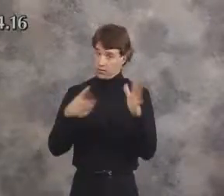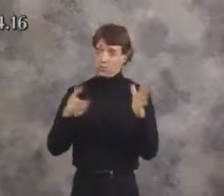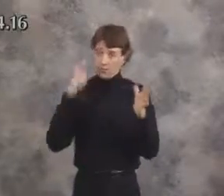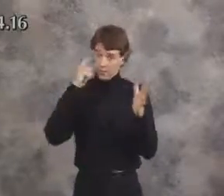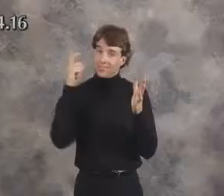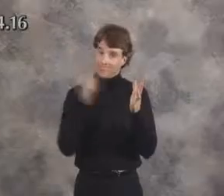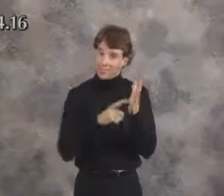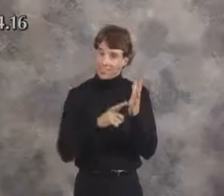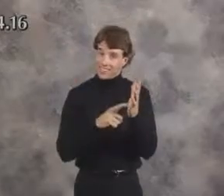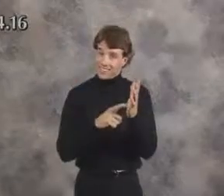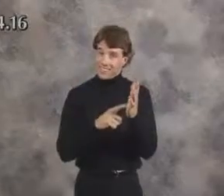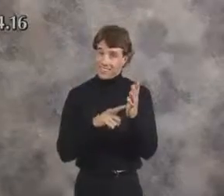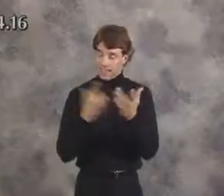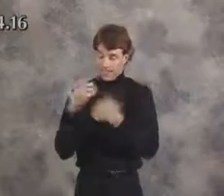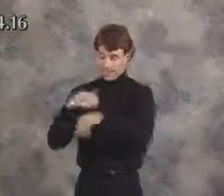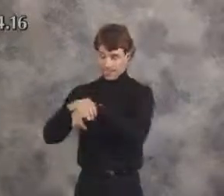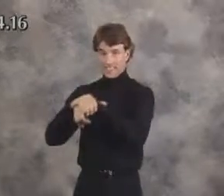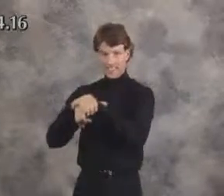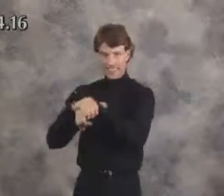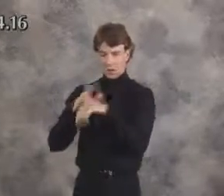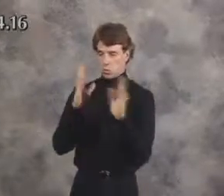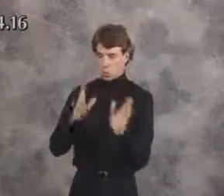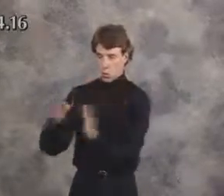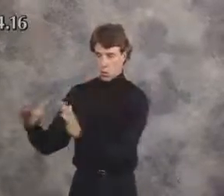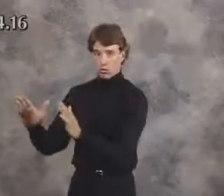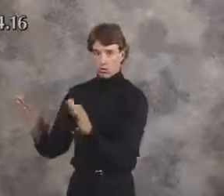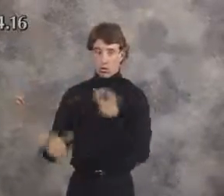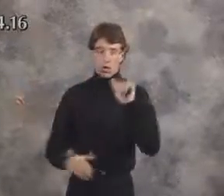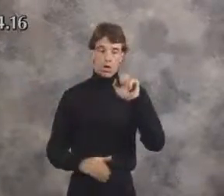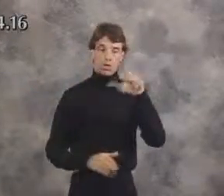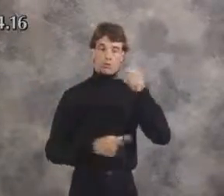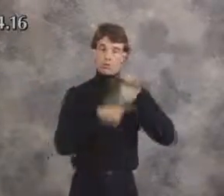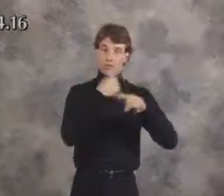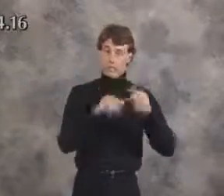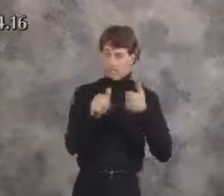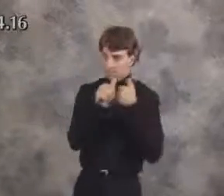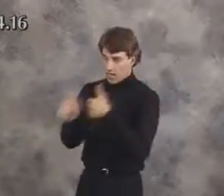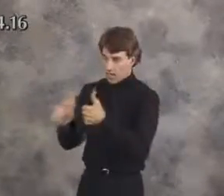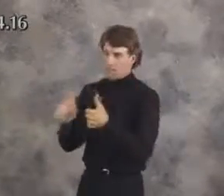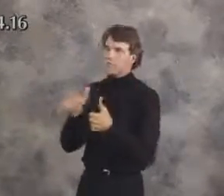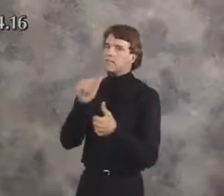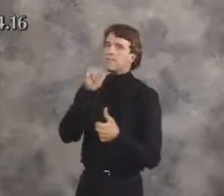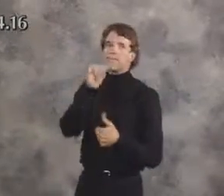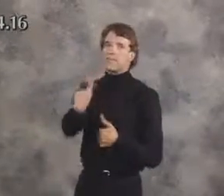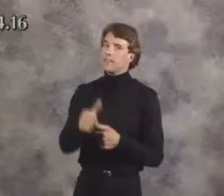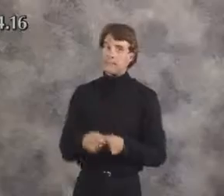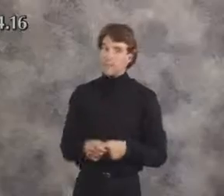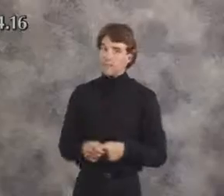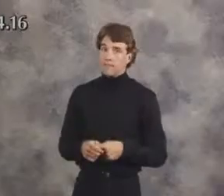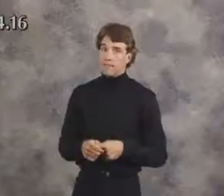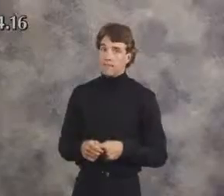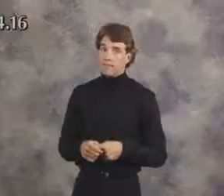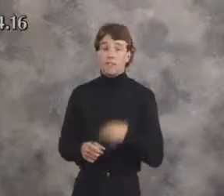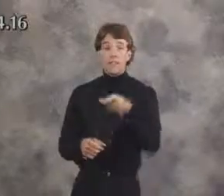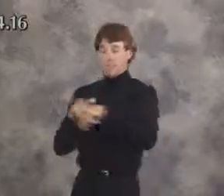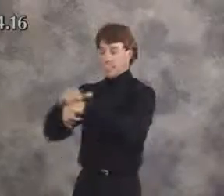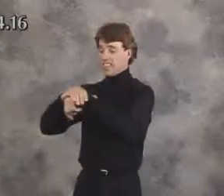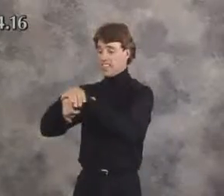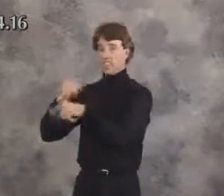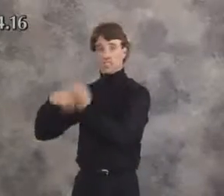order. You've probably noticed that English word order and ASL word order are